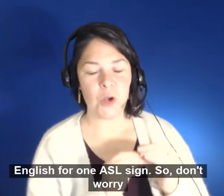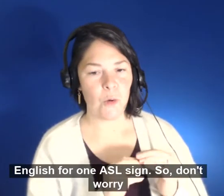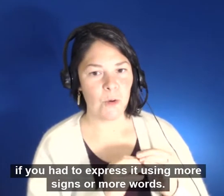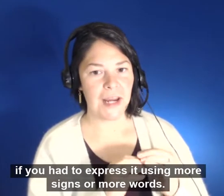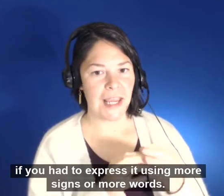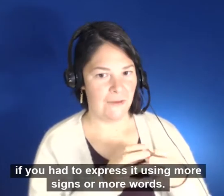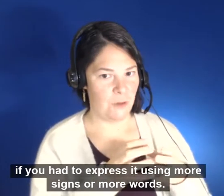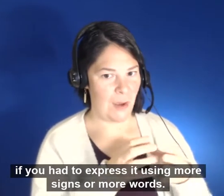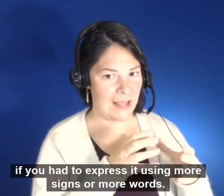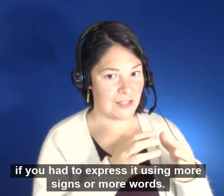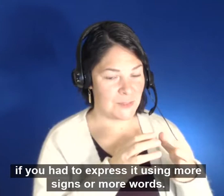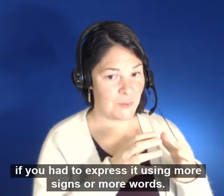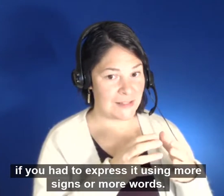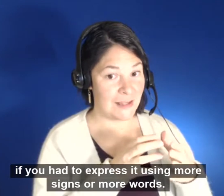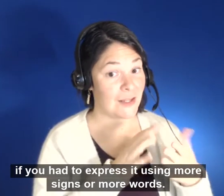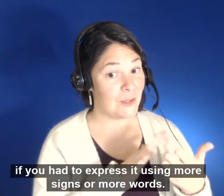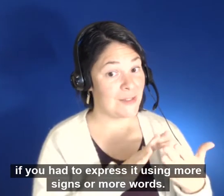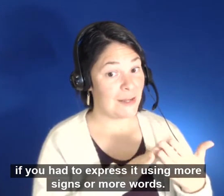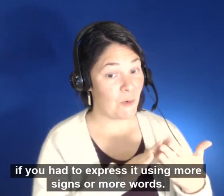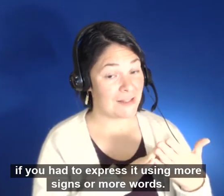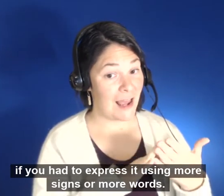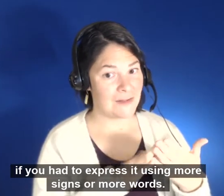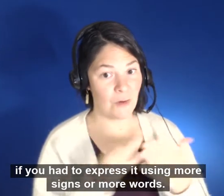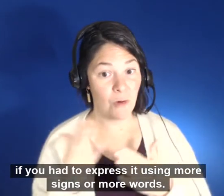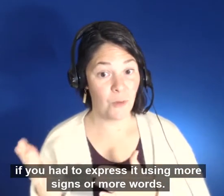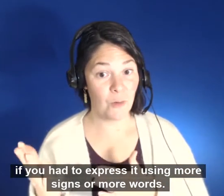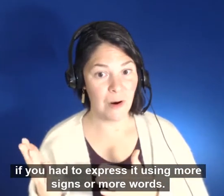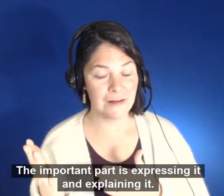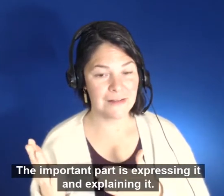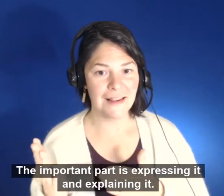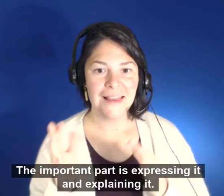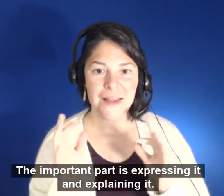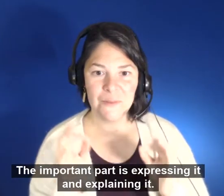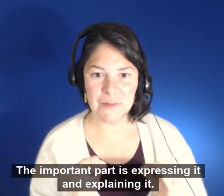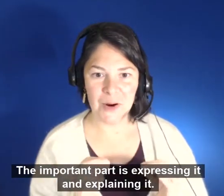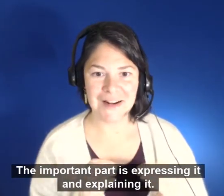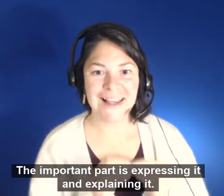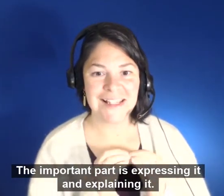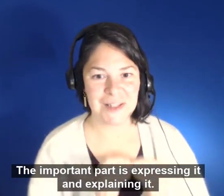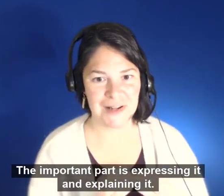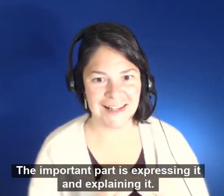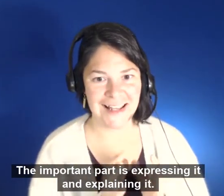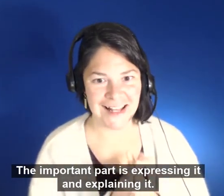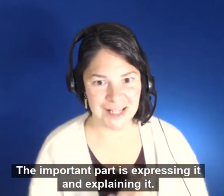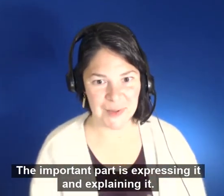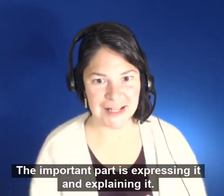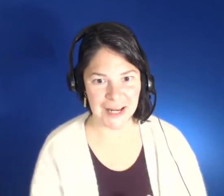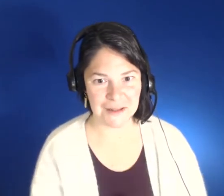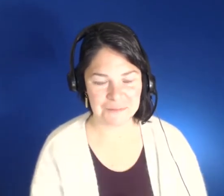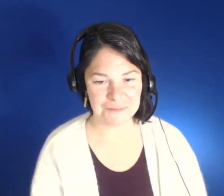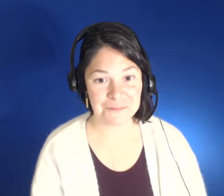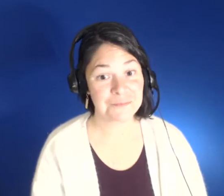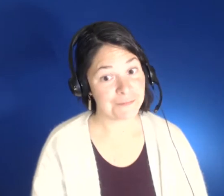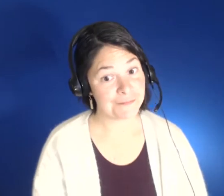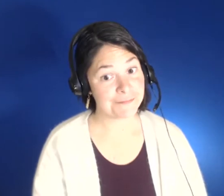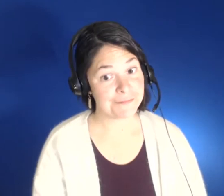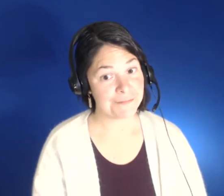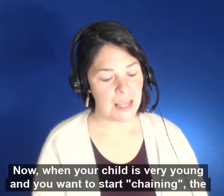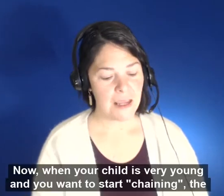don't worry if you had to express it using more signs or more words. The important part is expressing it and explaining it.